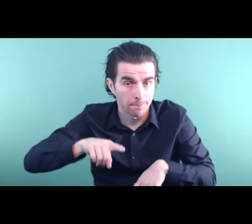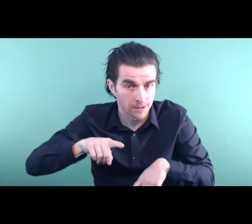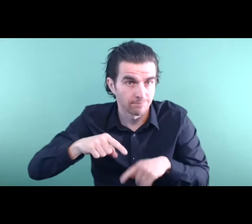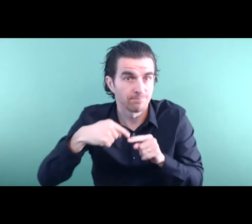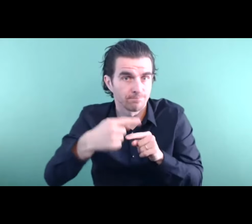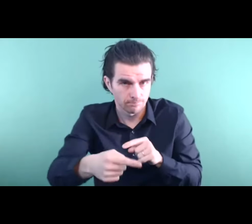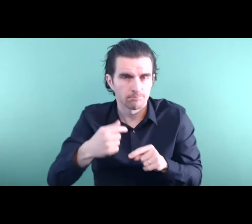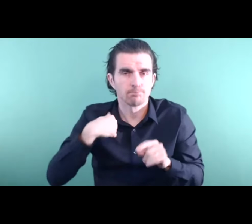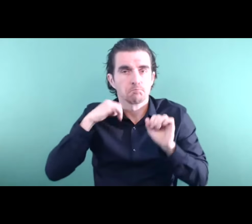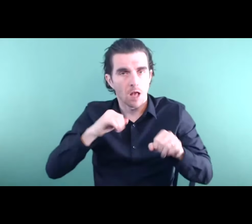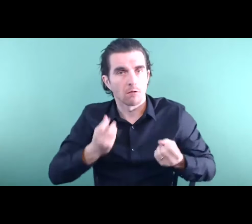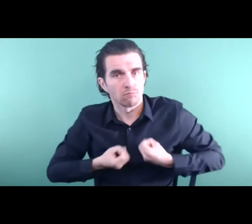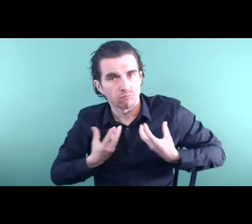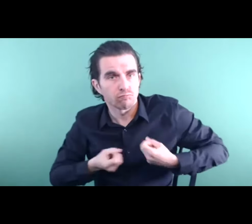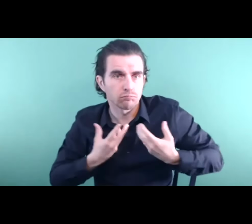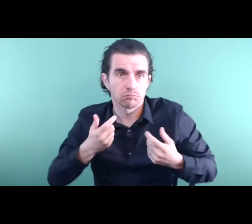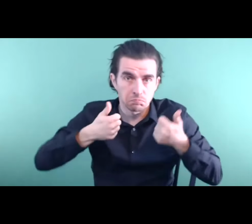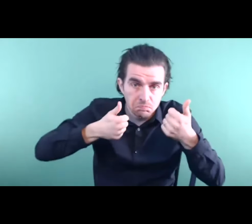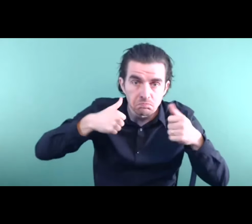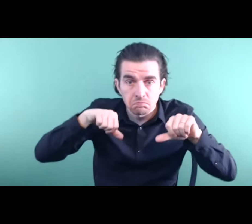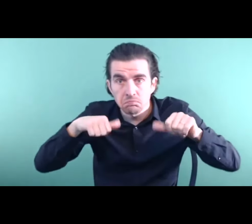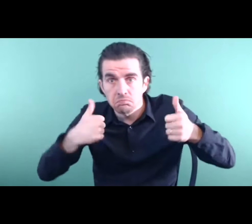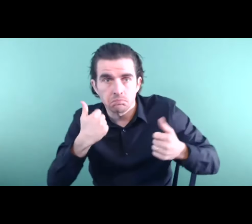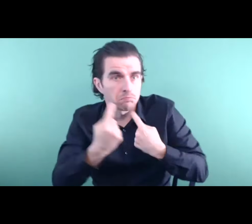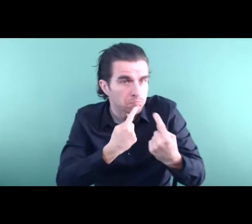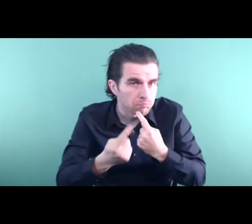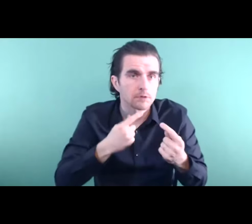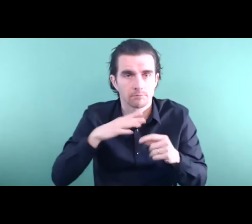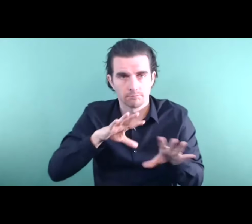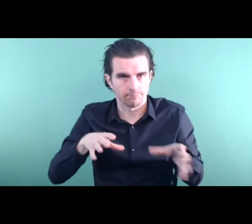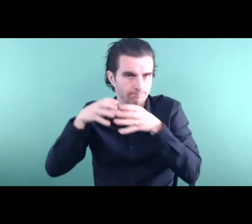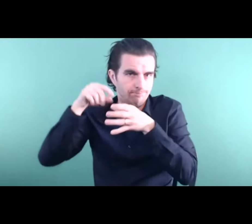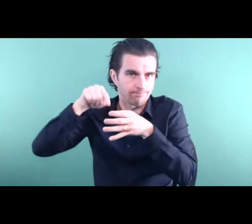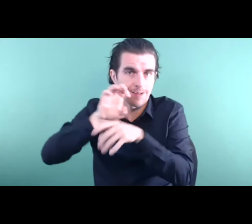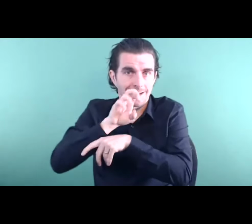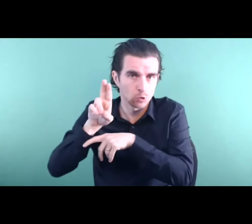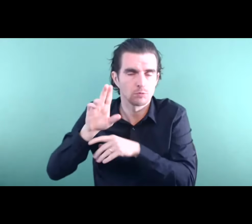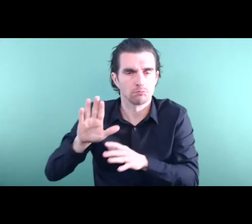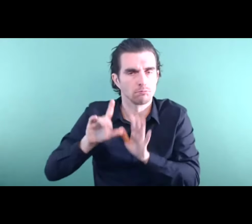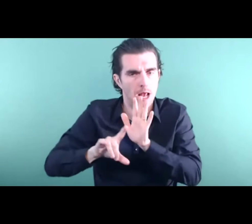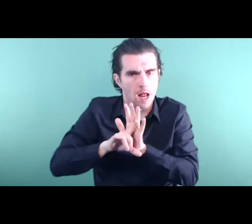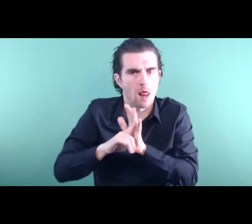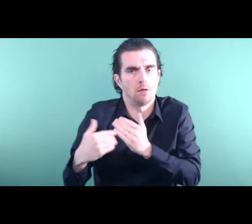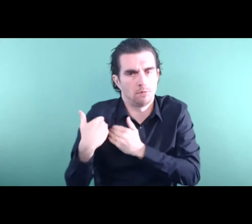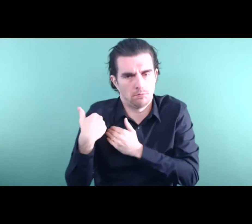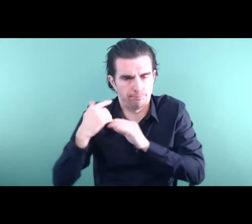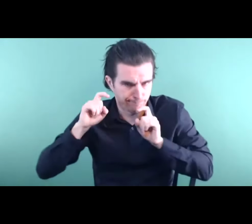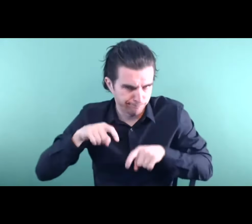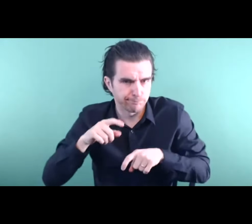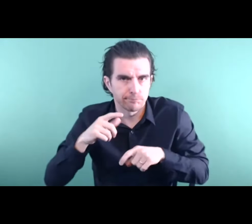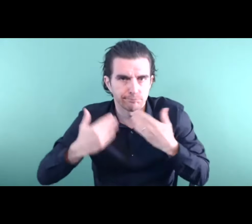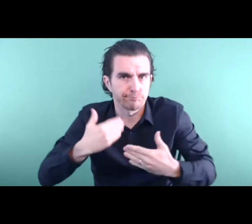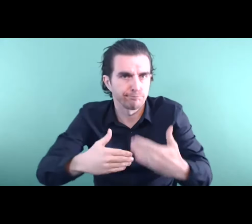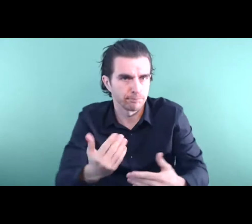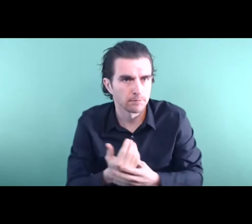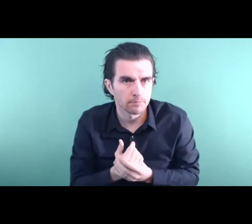our commitment towards the EU citizens. We need to be a public administration that has such a legitimacy and is